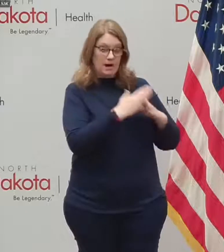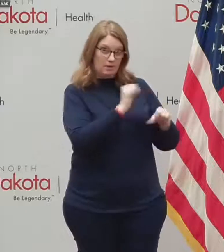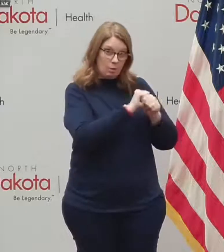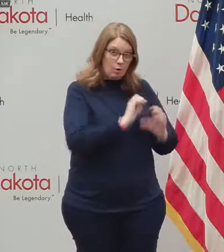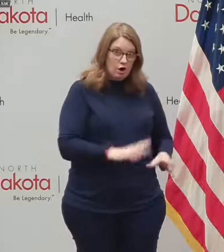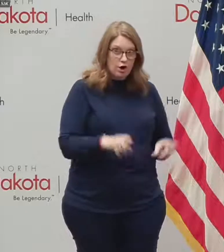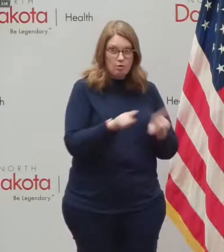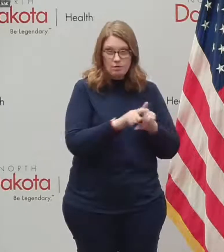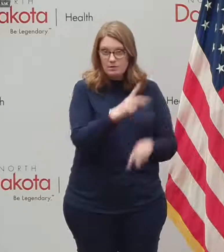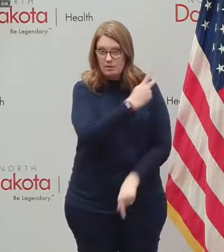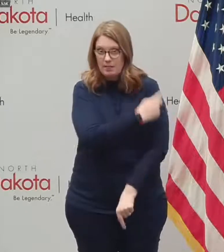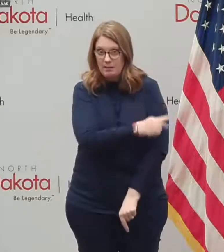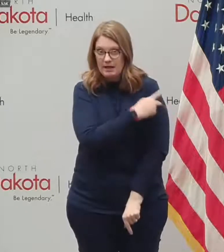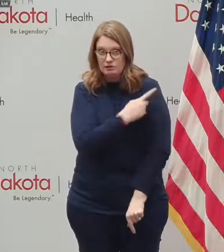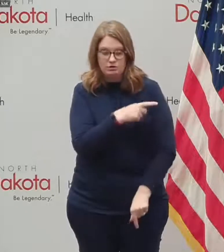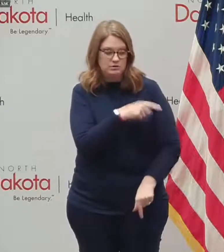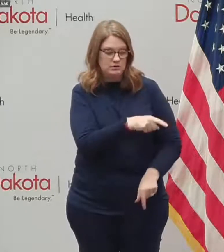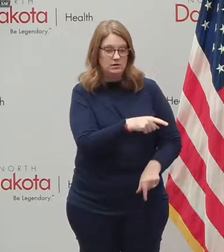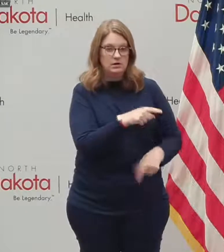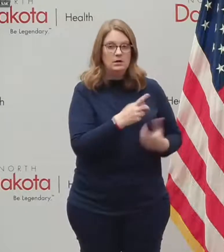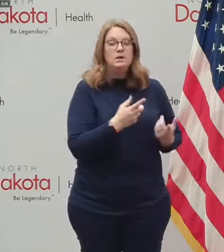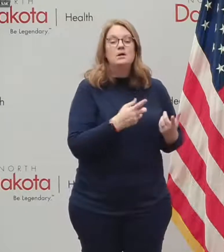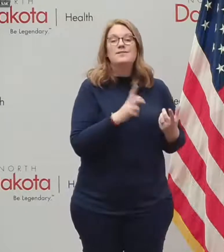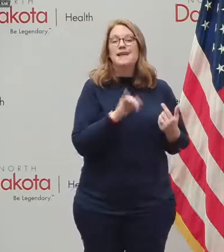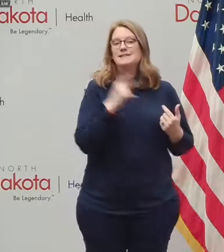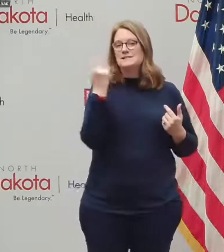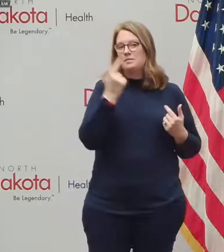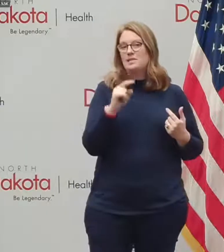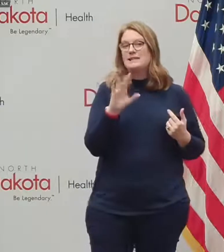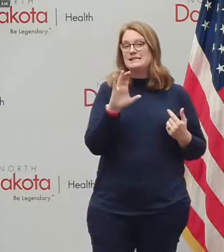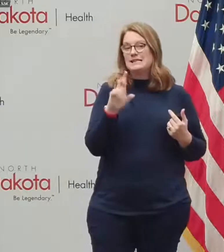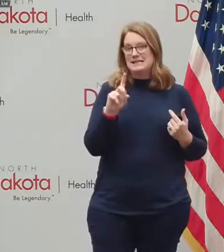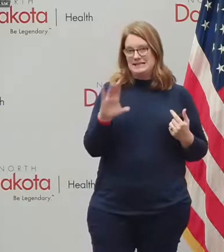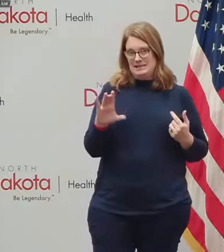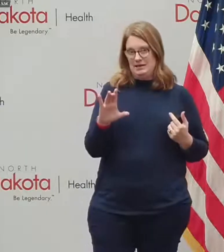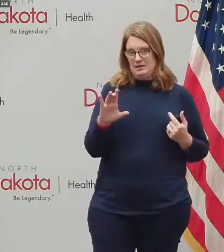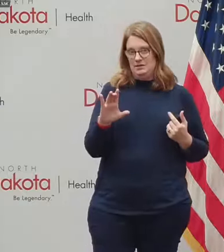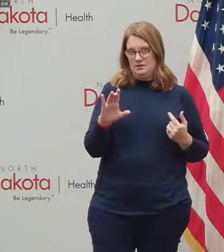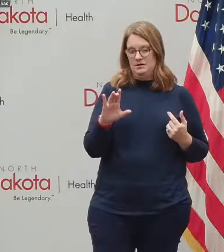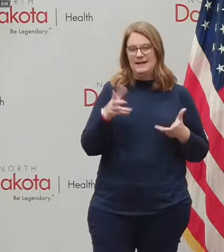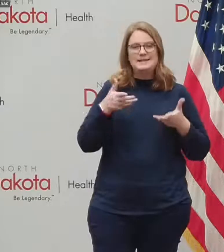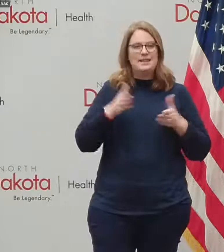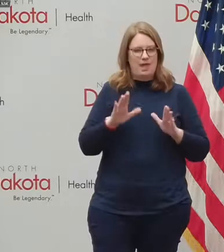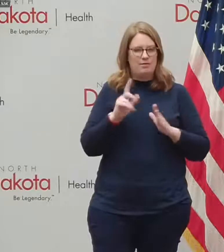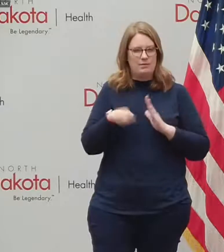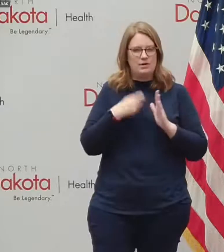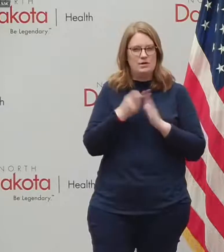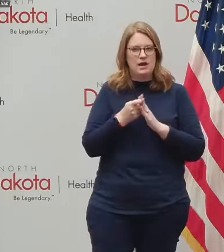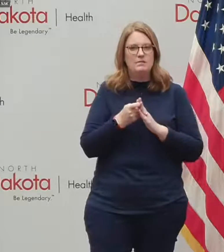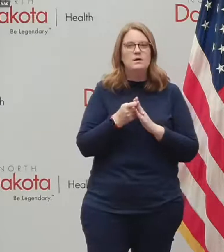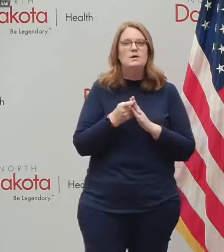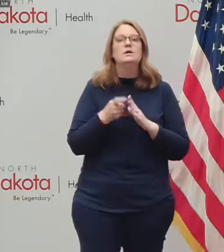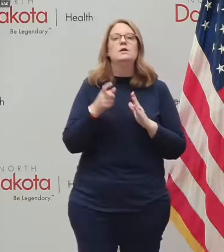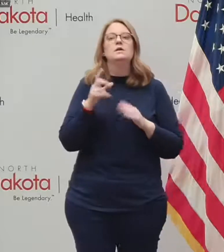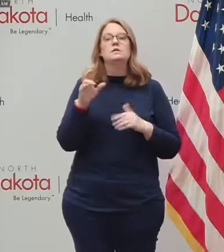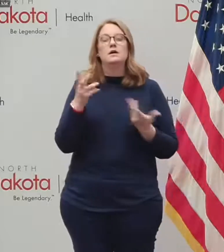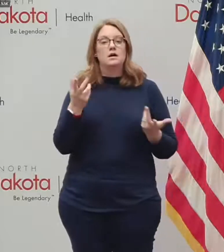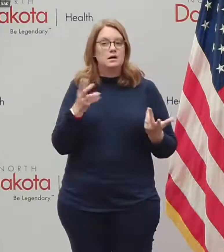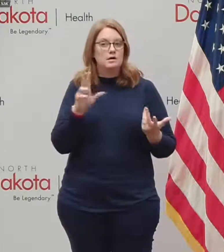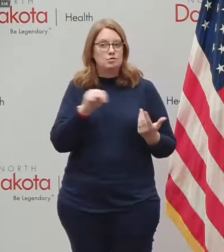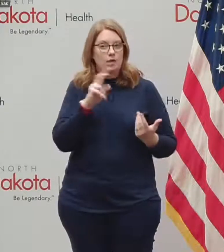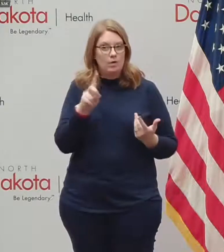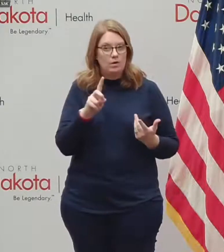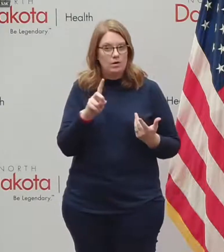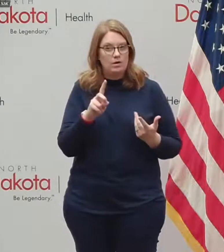patients in that unit. This is something that the CDC has allowed for a period of time. North Dakota's